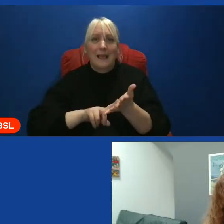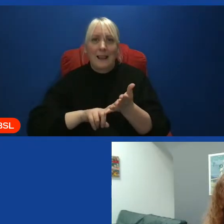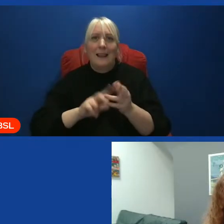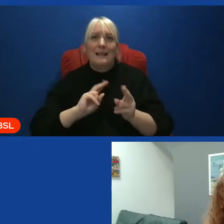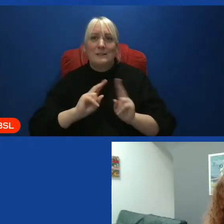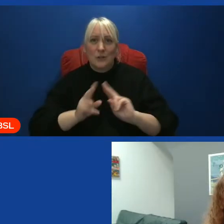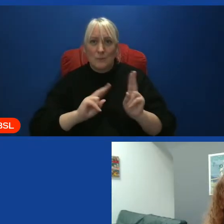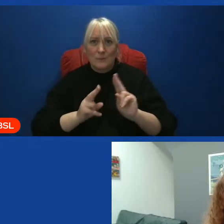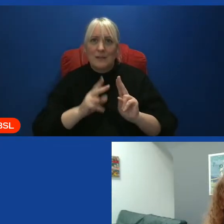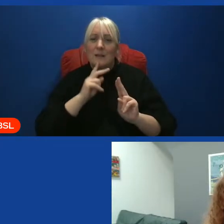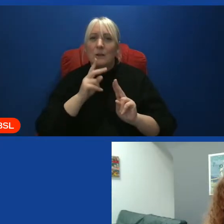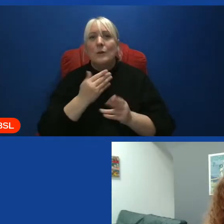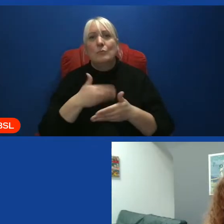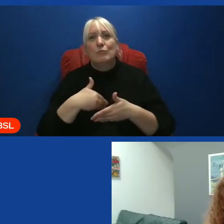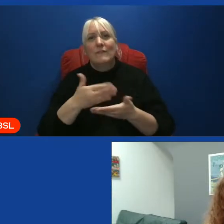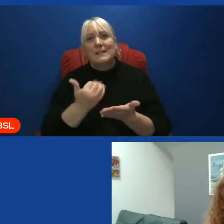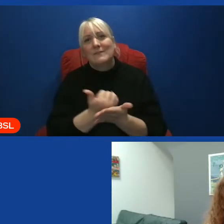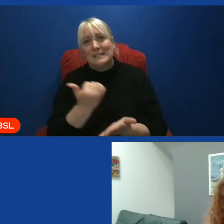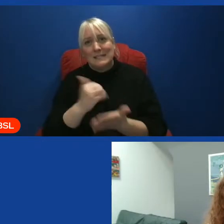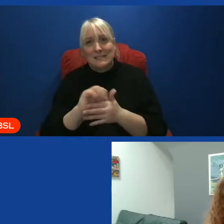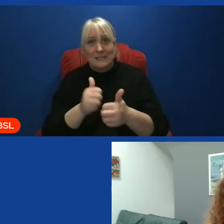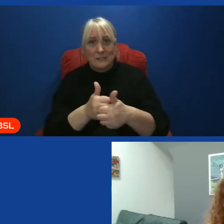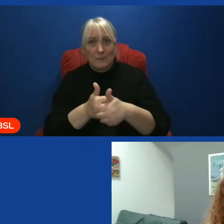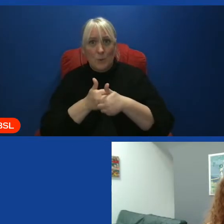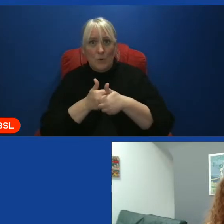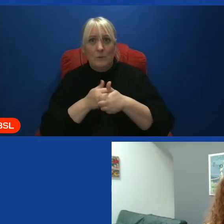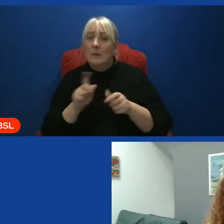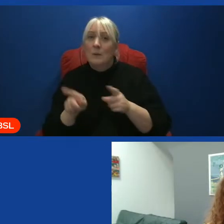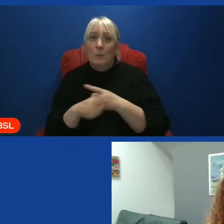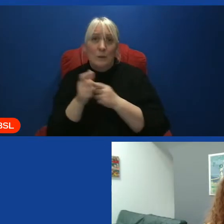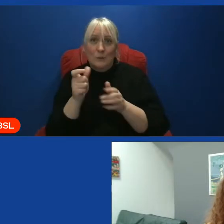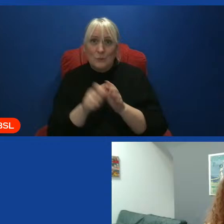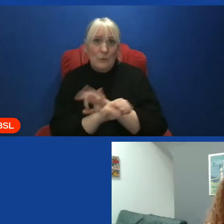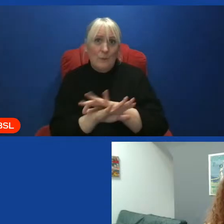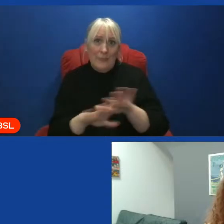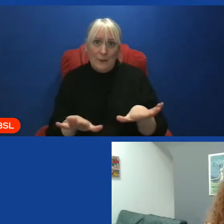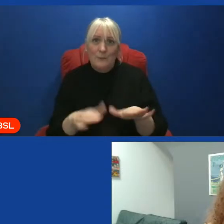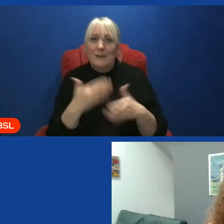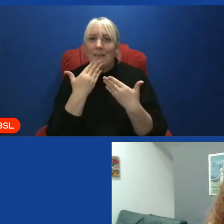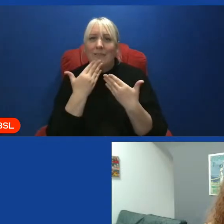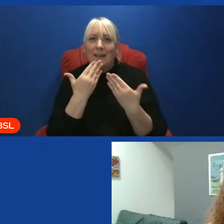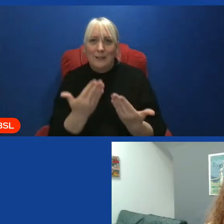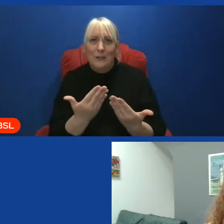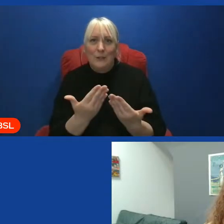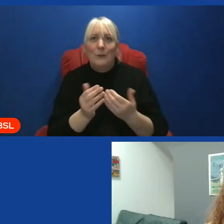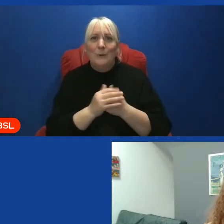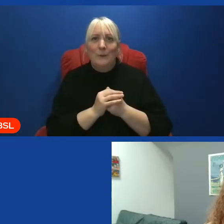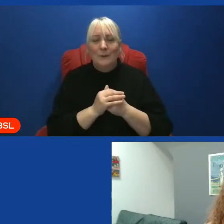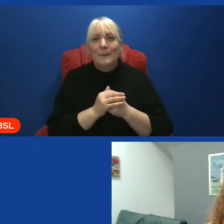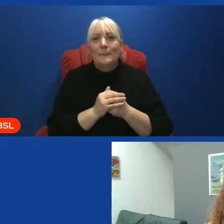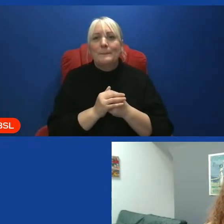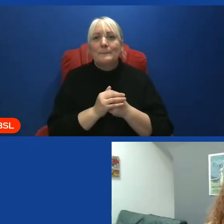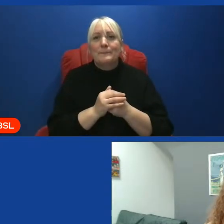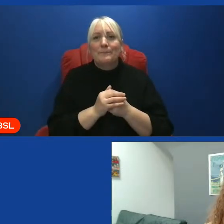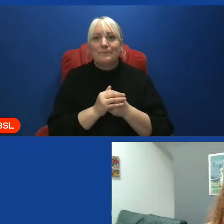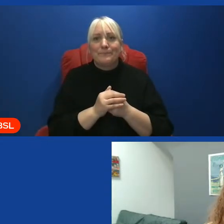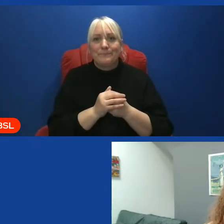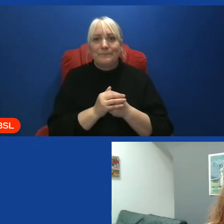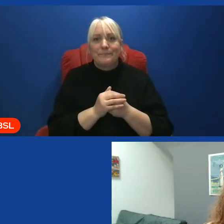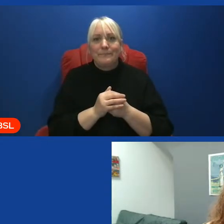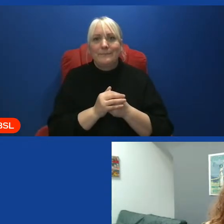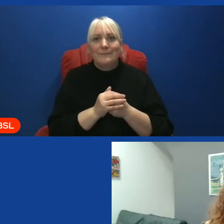a fantastic support for these events. We really couldn't do these without you. So thank you so much, Nikki. I suppose